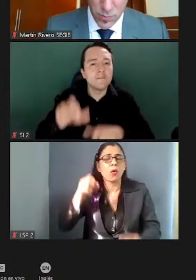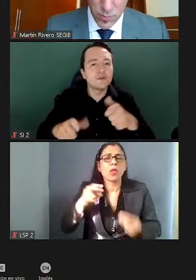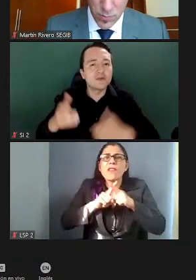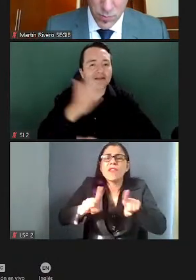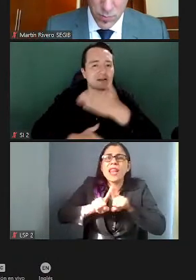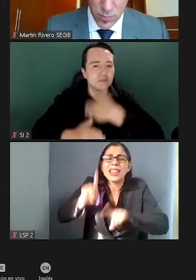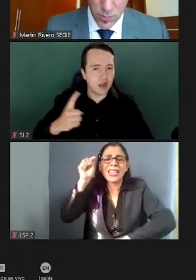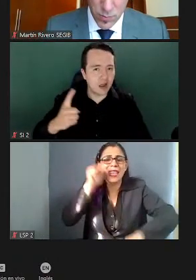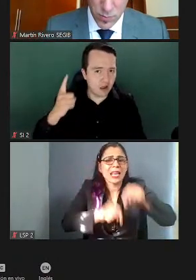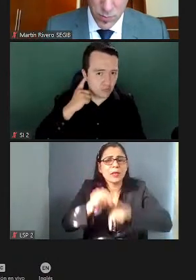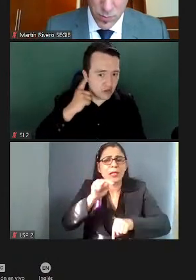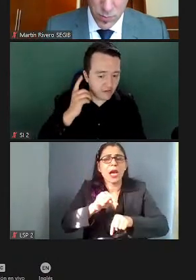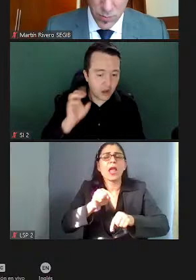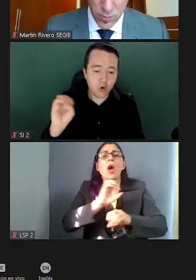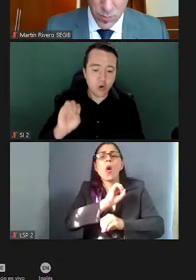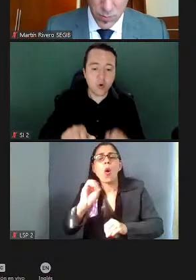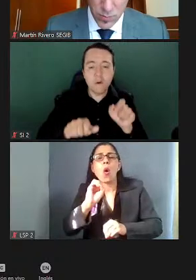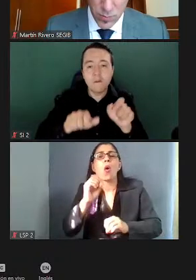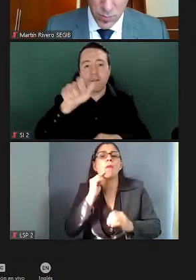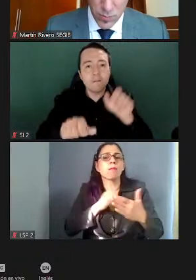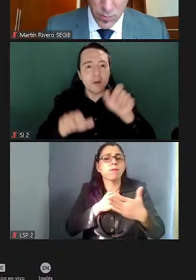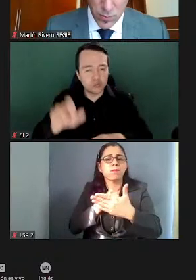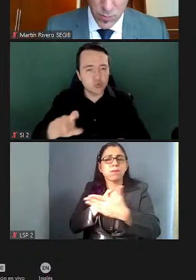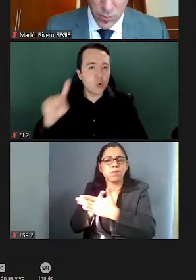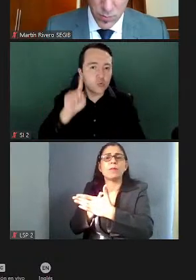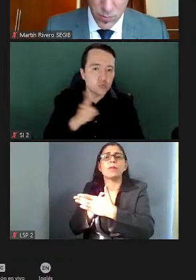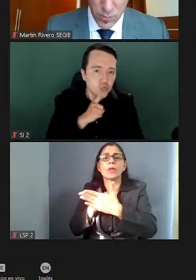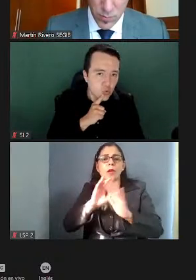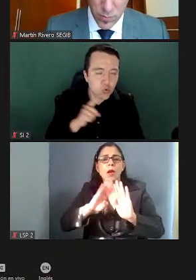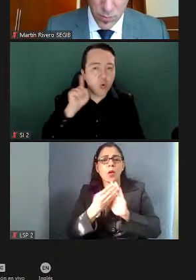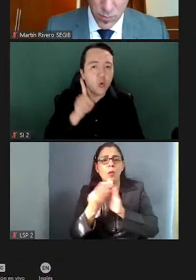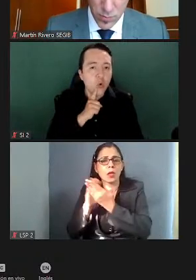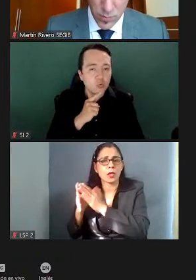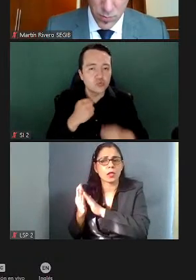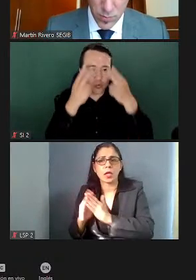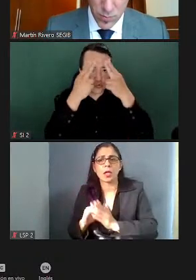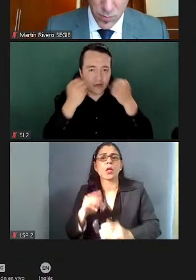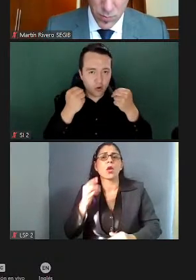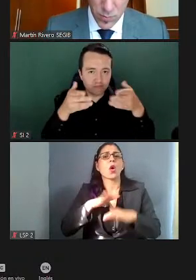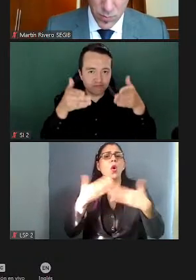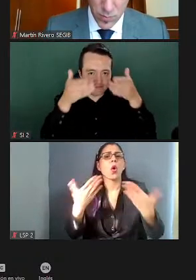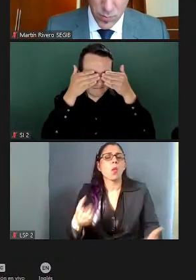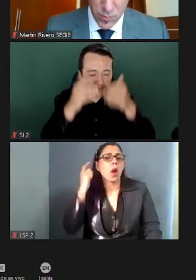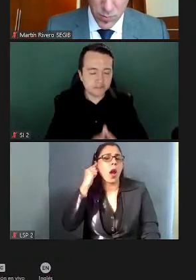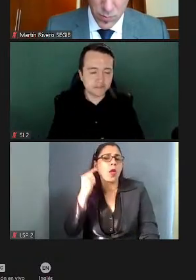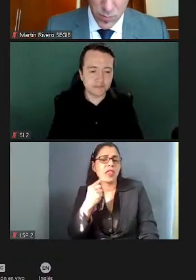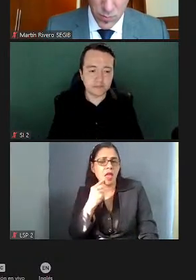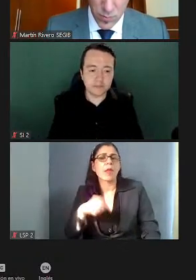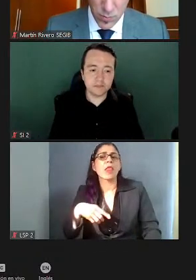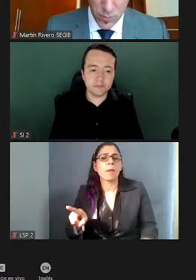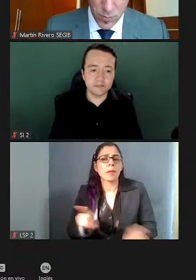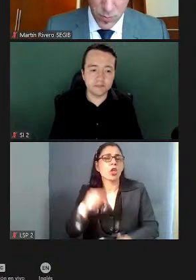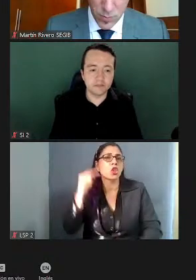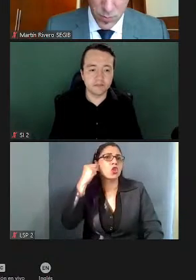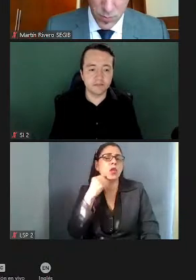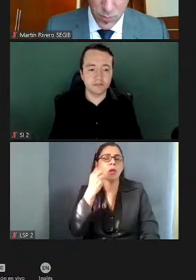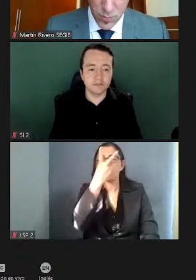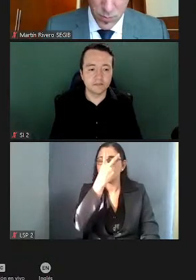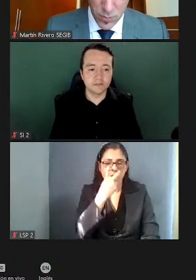barriers or hearing disabilities or deaf and deaf-blind people